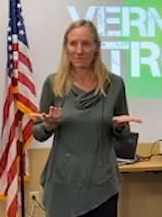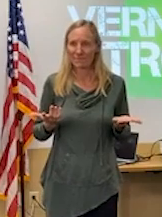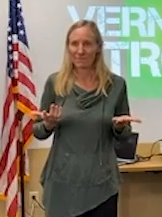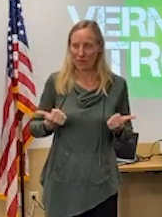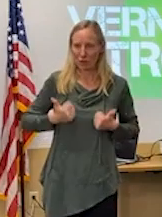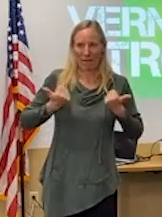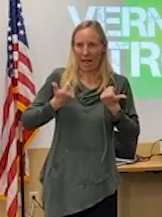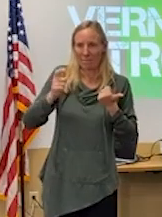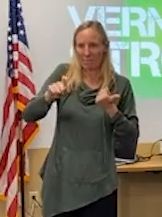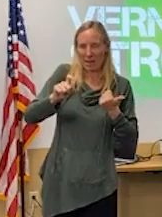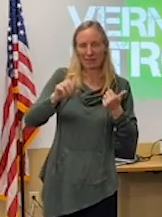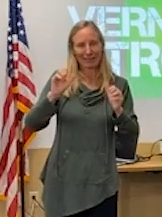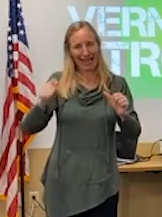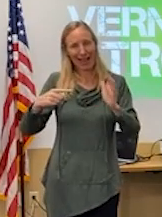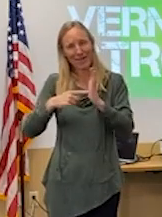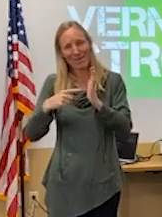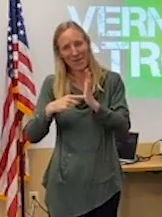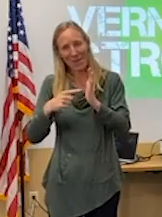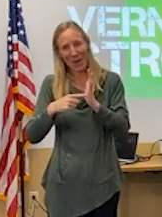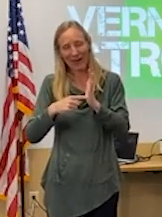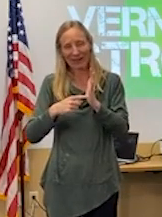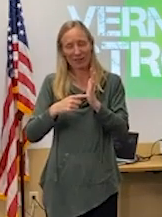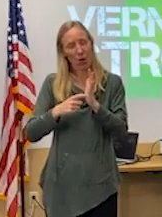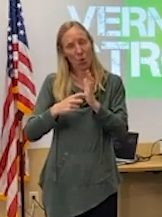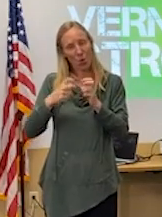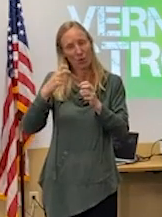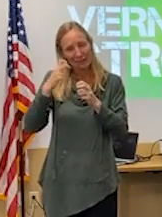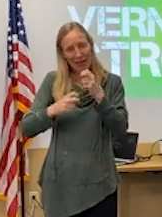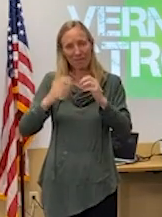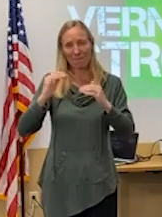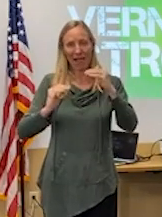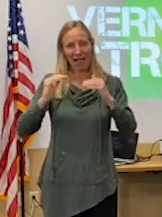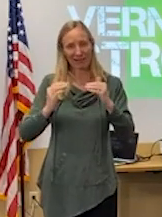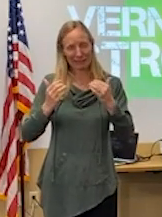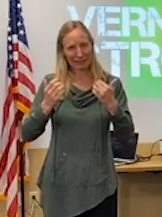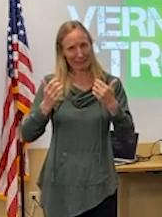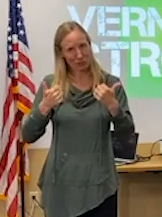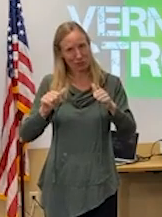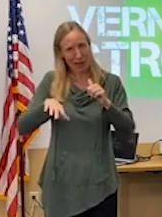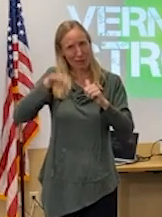So everyone's trying to find that balance.